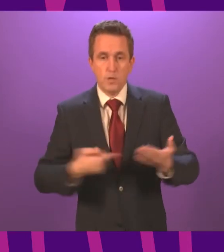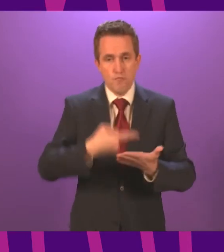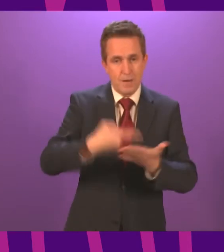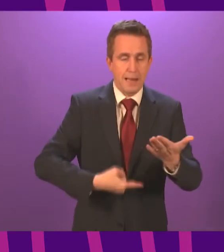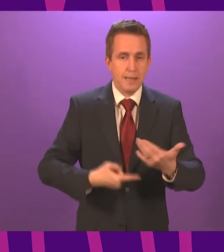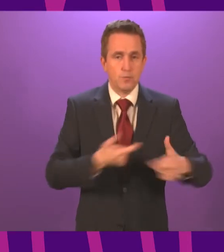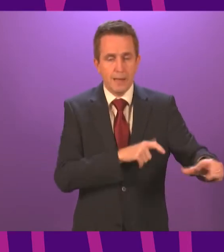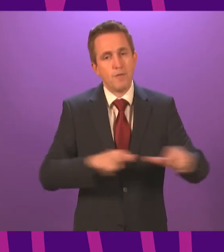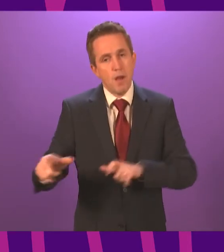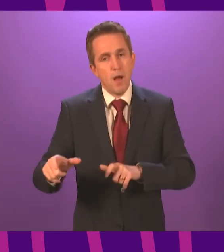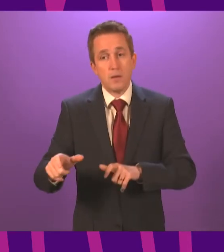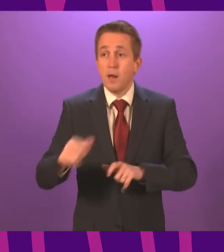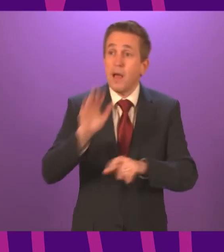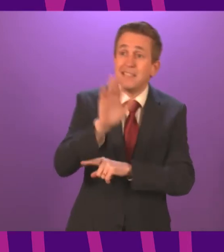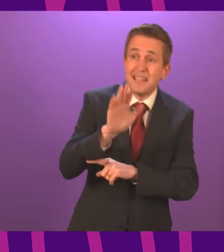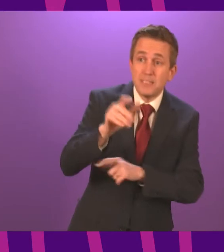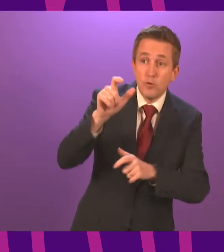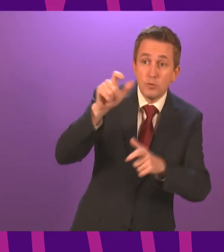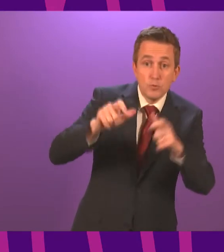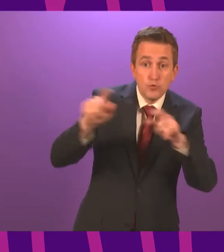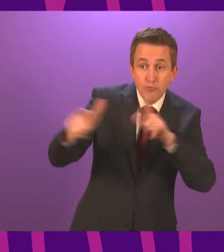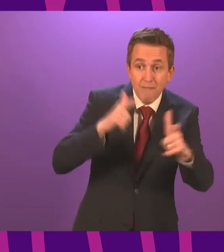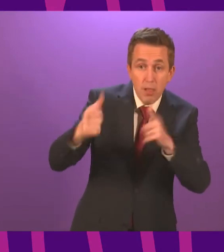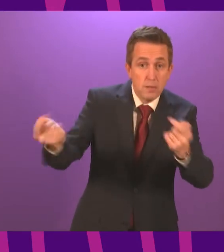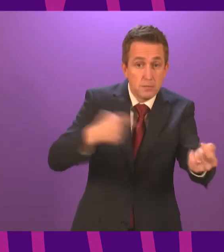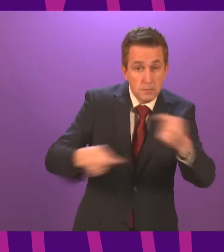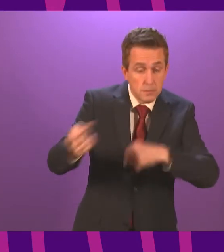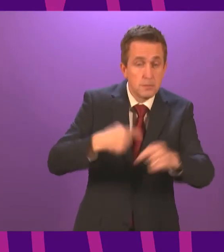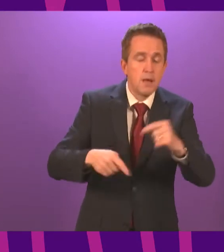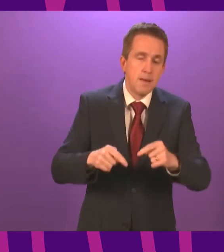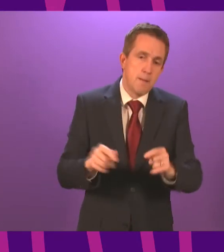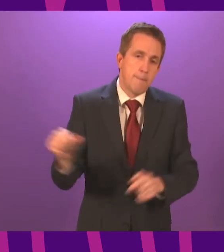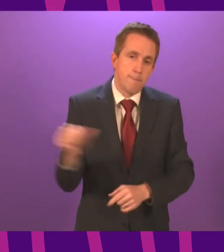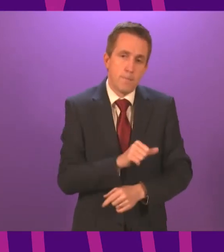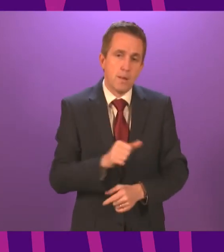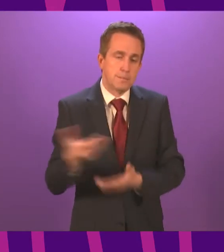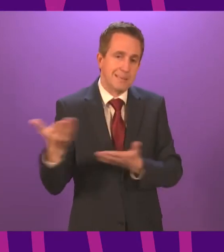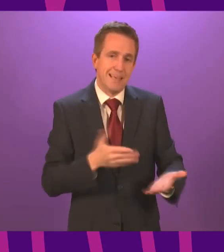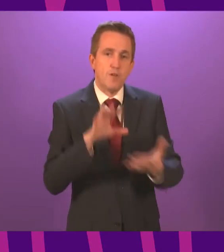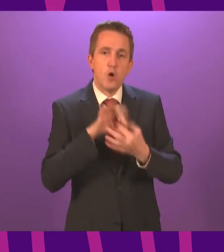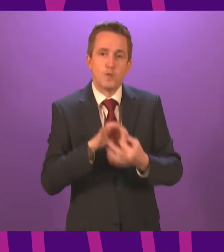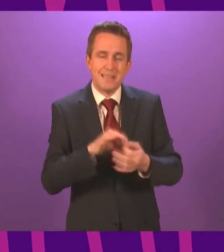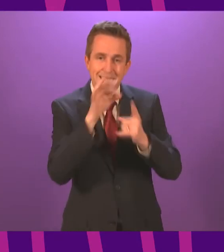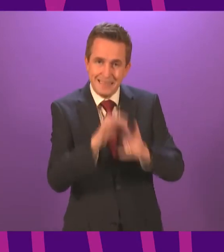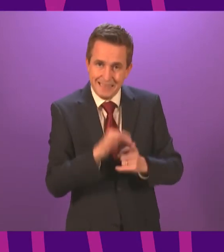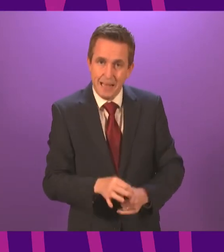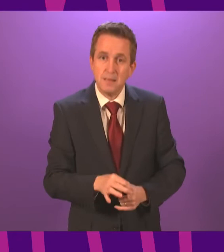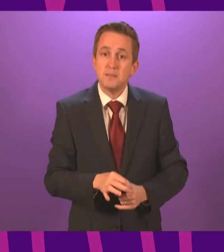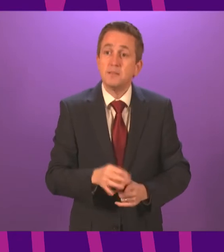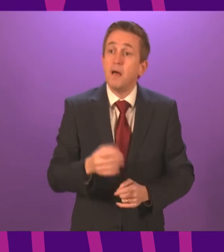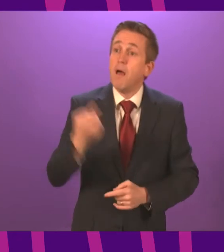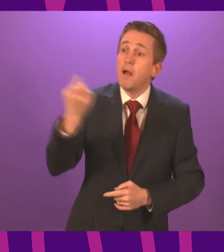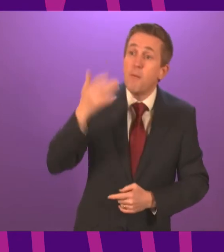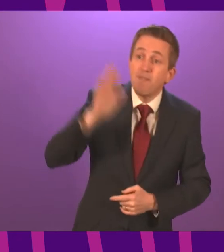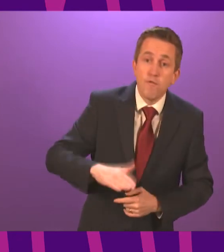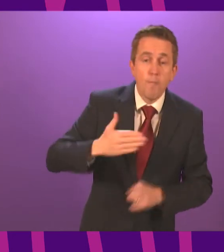All international travellers coming to Scotland from outside the common travel area are required to provide contact details, and those from areas presenting at